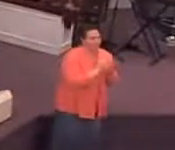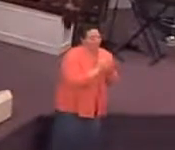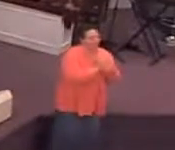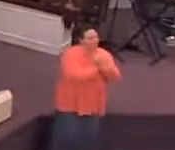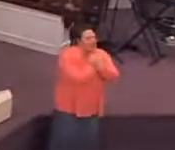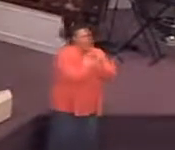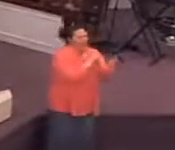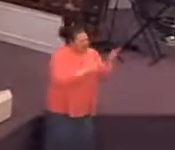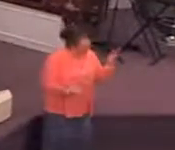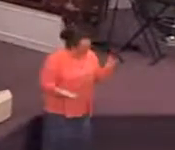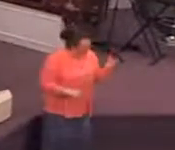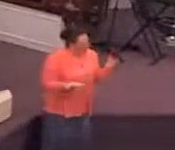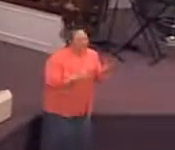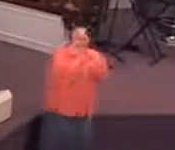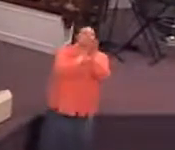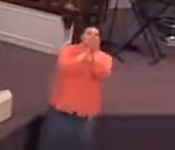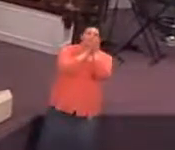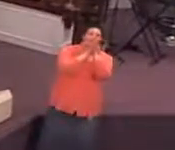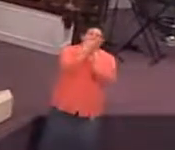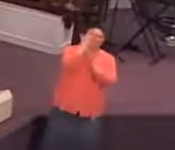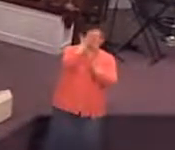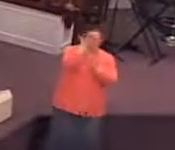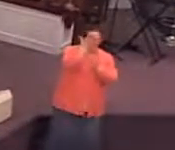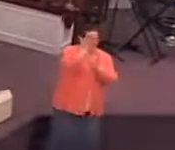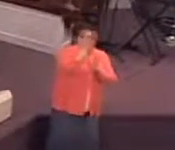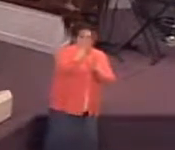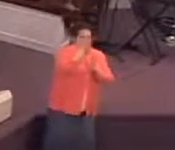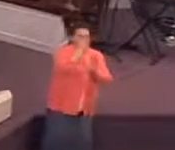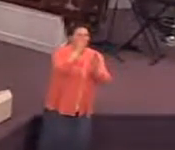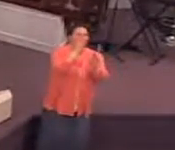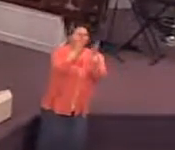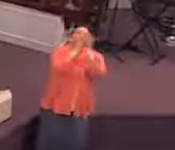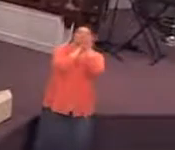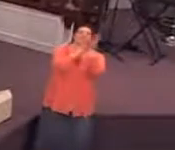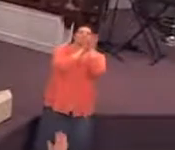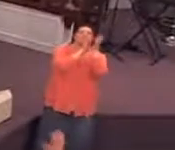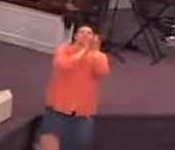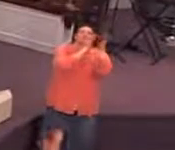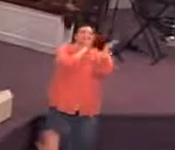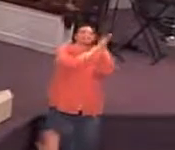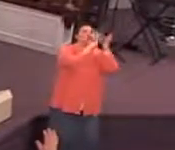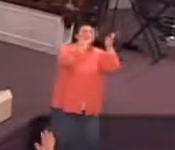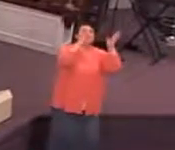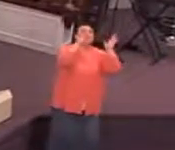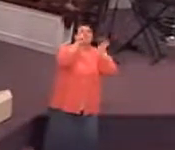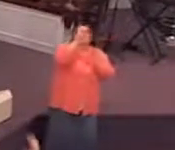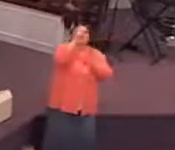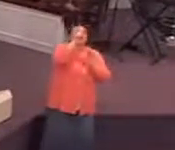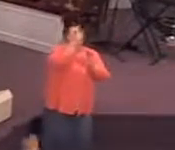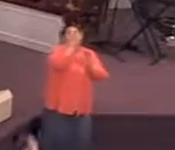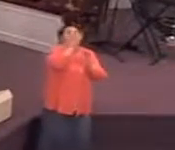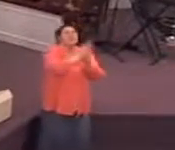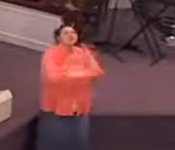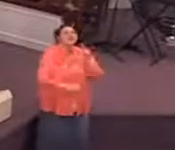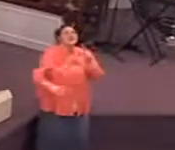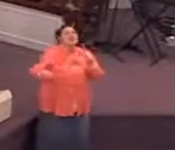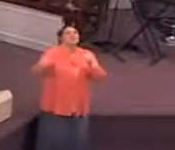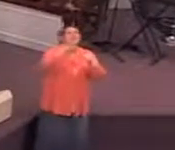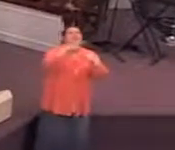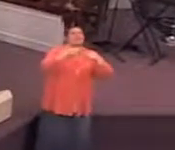for a moment. Lord, we exalt you, we praise you, we glorify you, we lift up the name of the